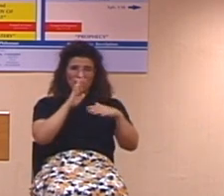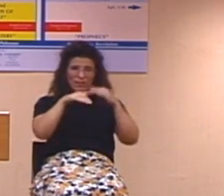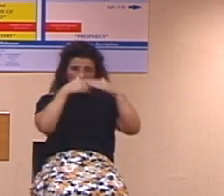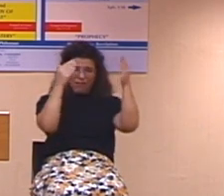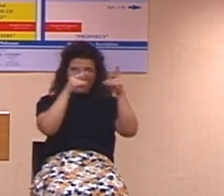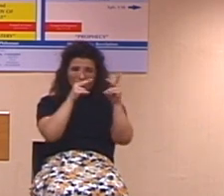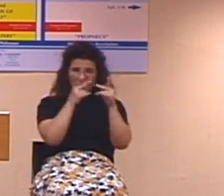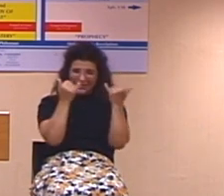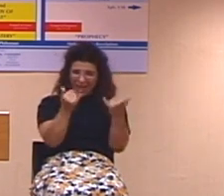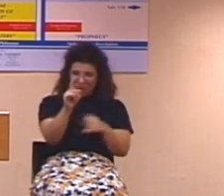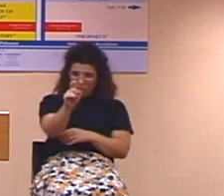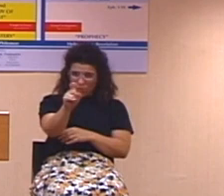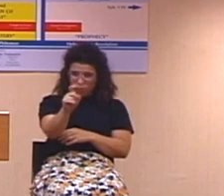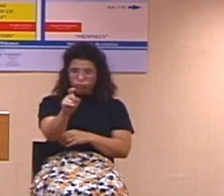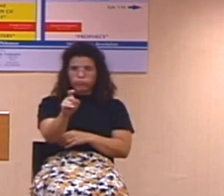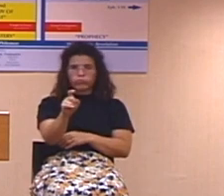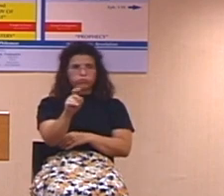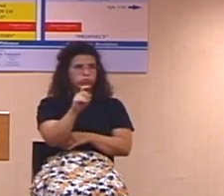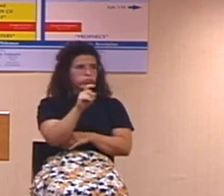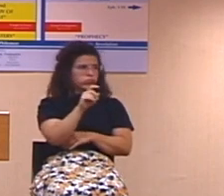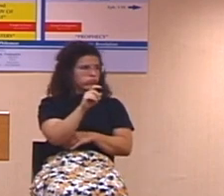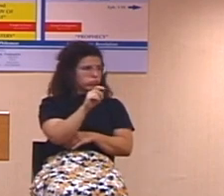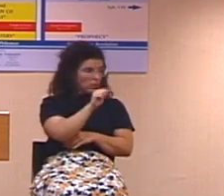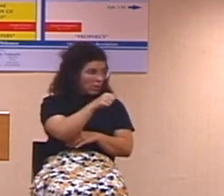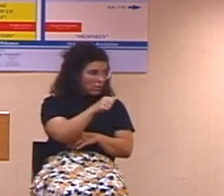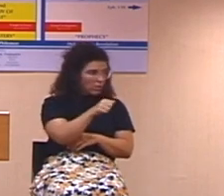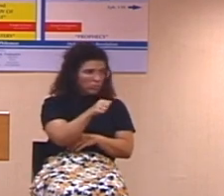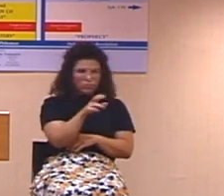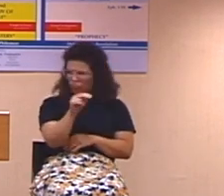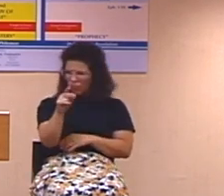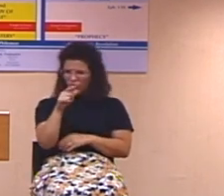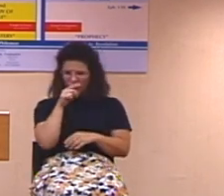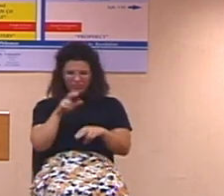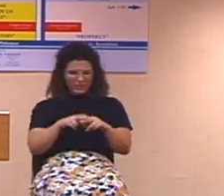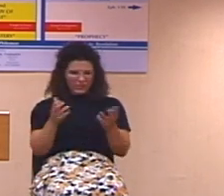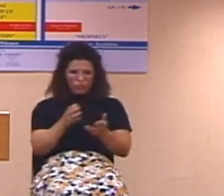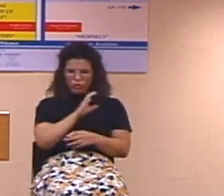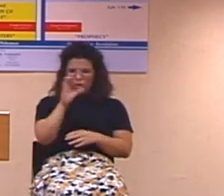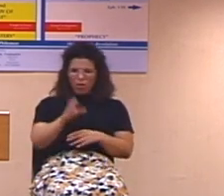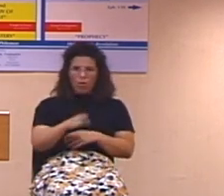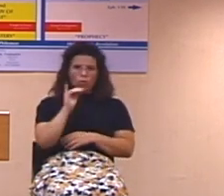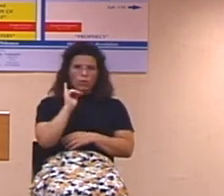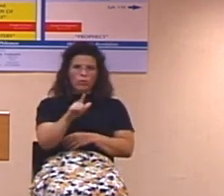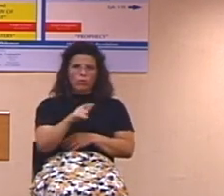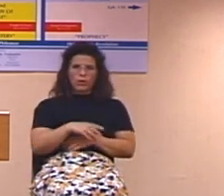right now? No, you're not. You're sitting here in Chicago, Illinois.